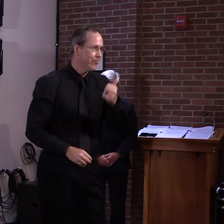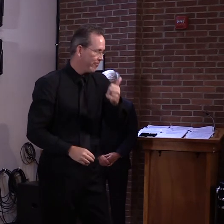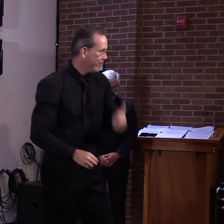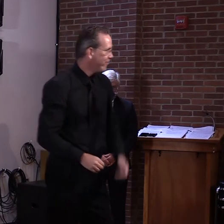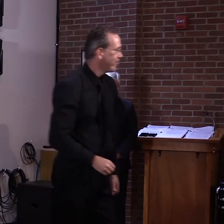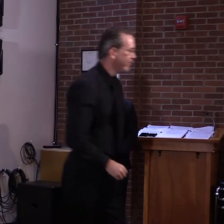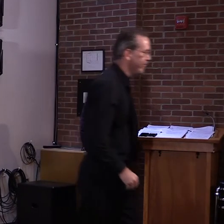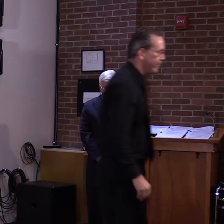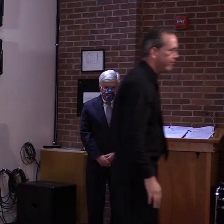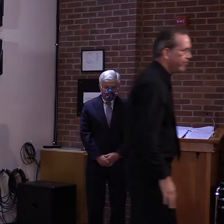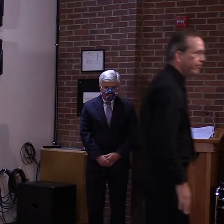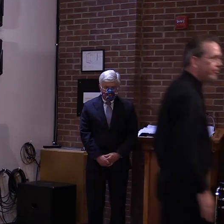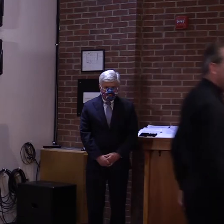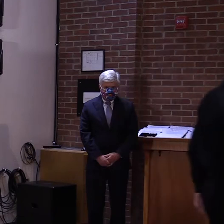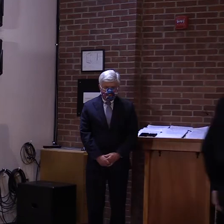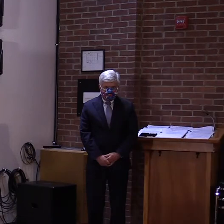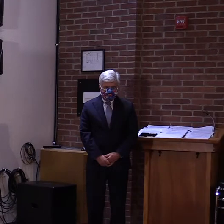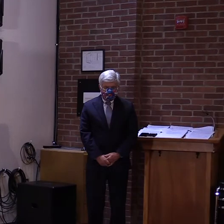Colin, 7 days.